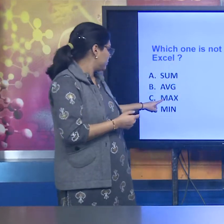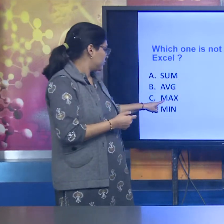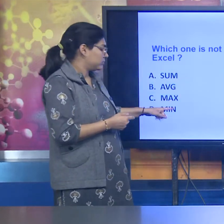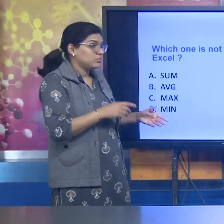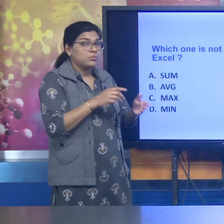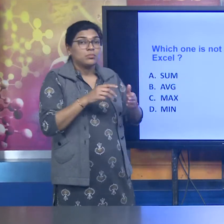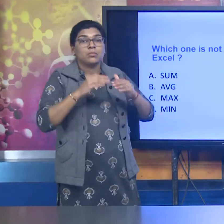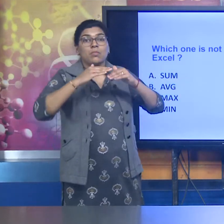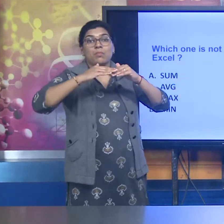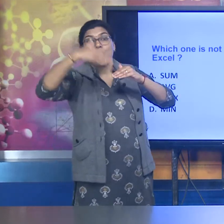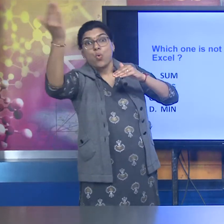Third,